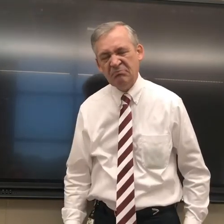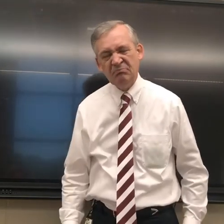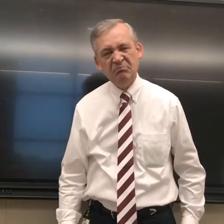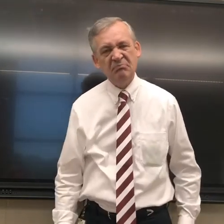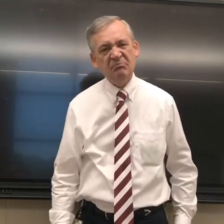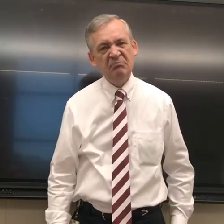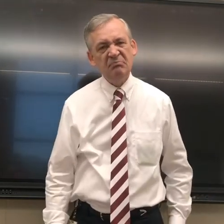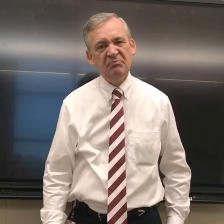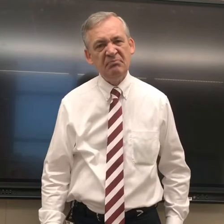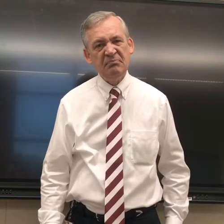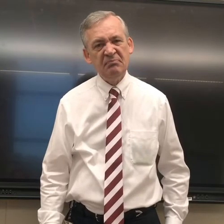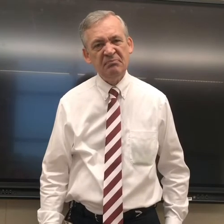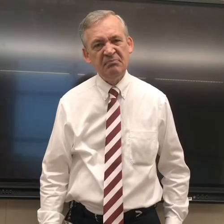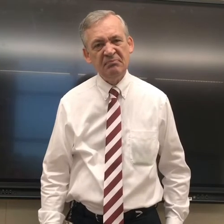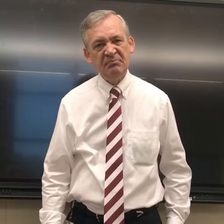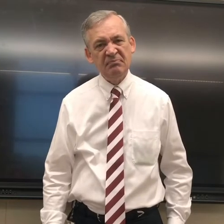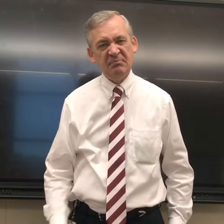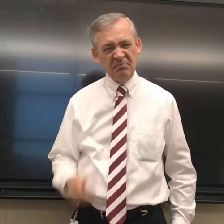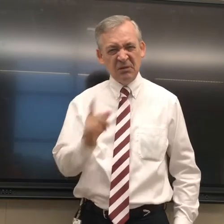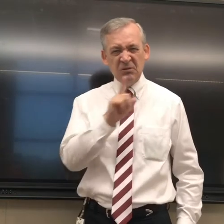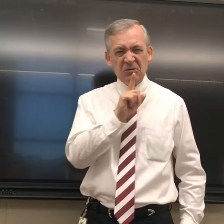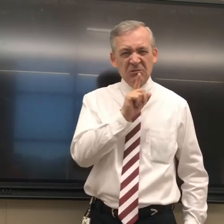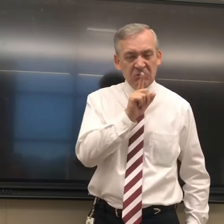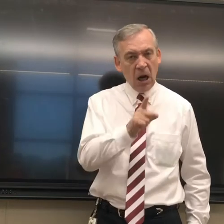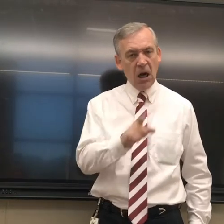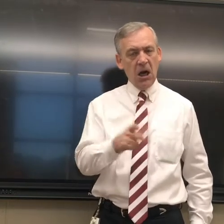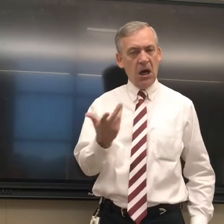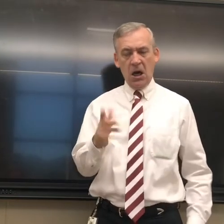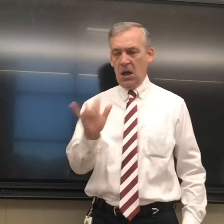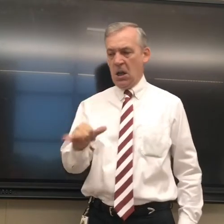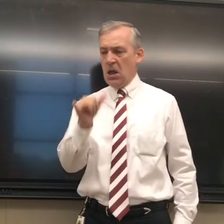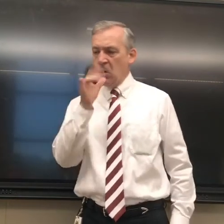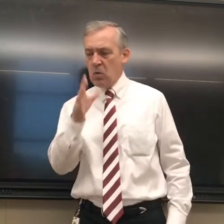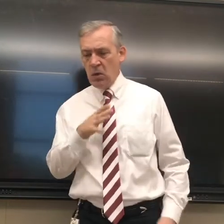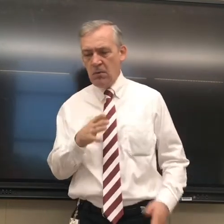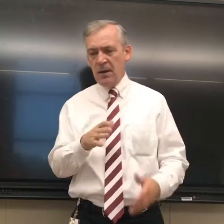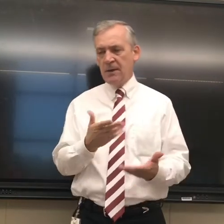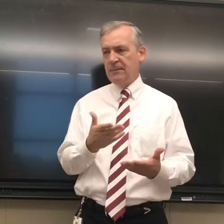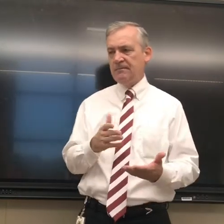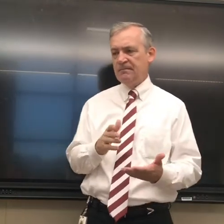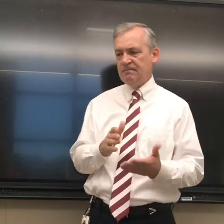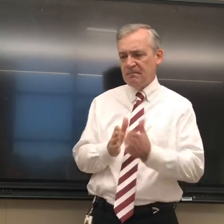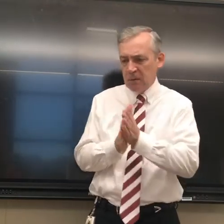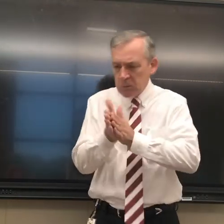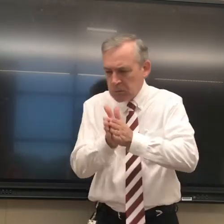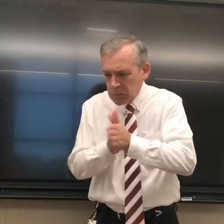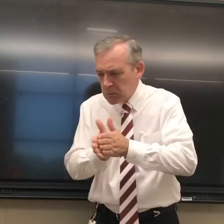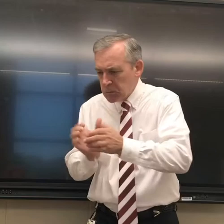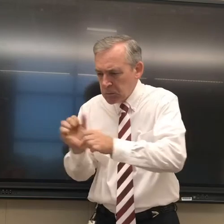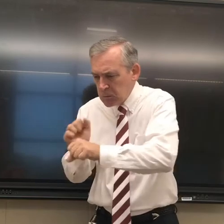There was something in the vigor with which the old woman destroyed the weeds that intimidated us.